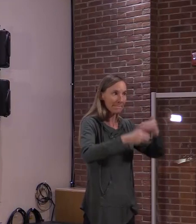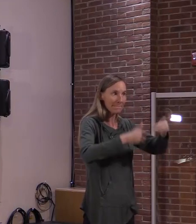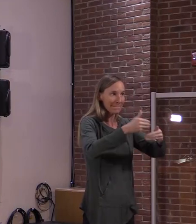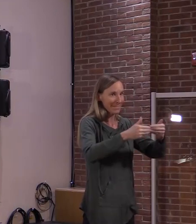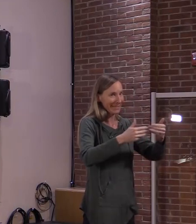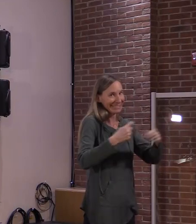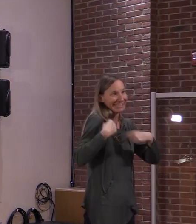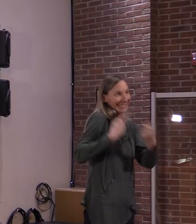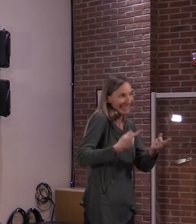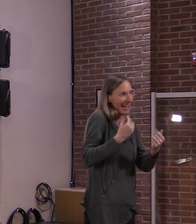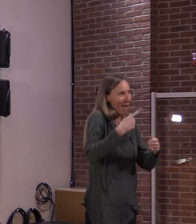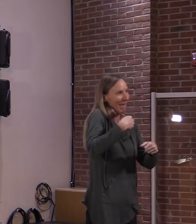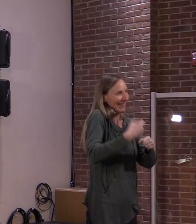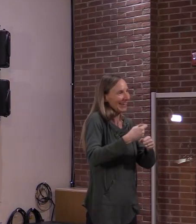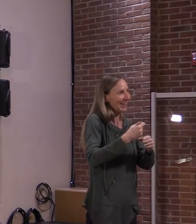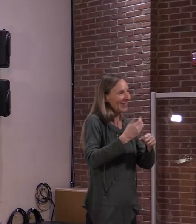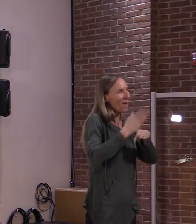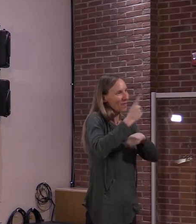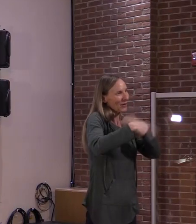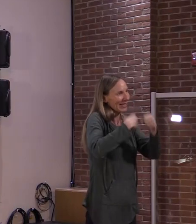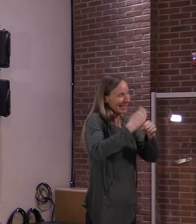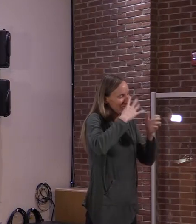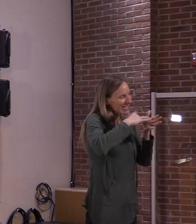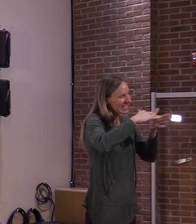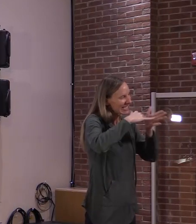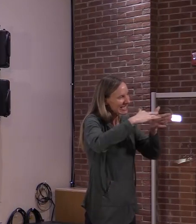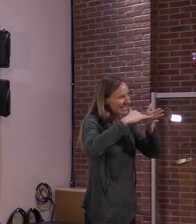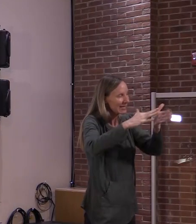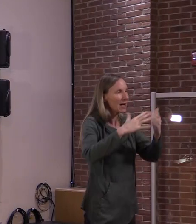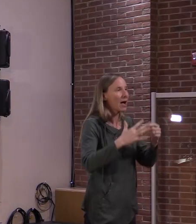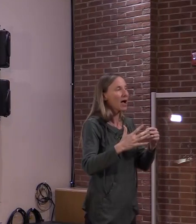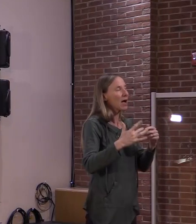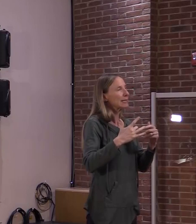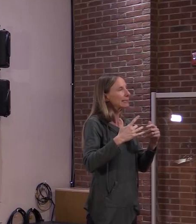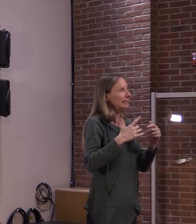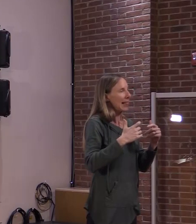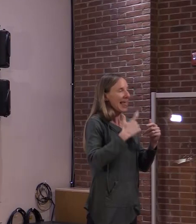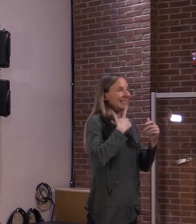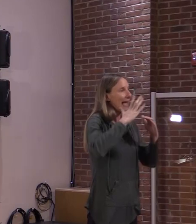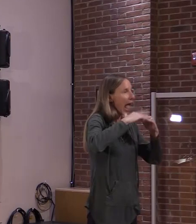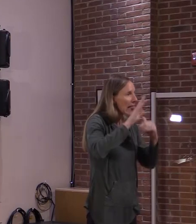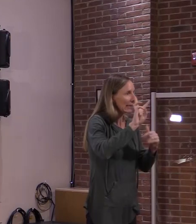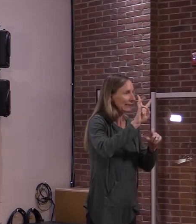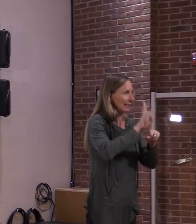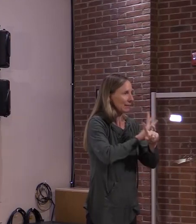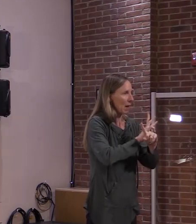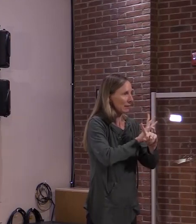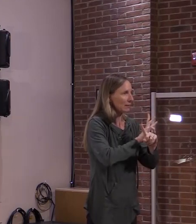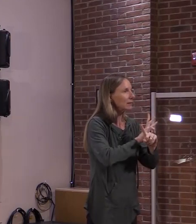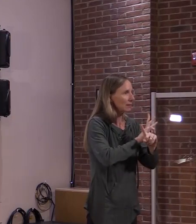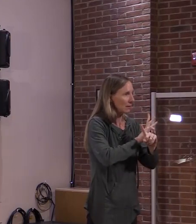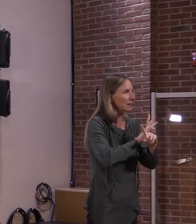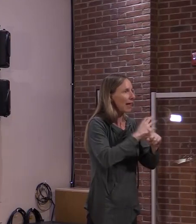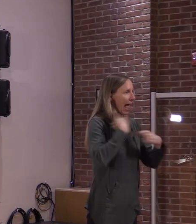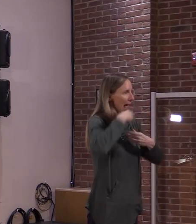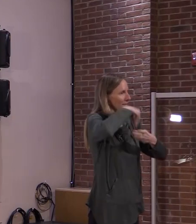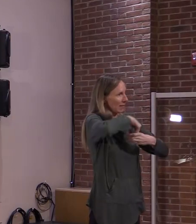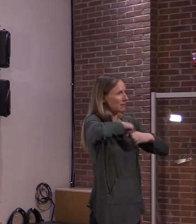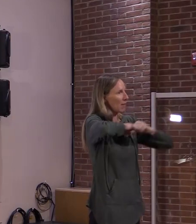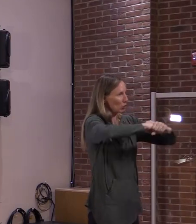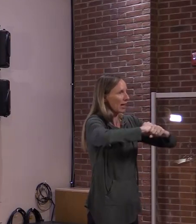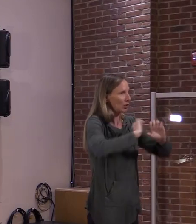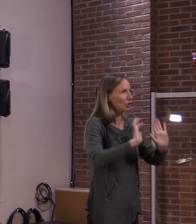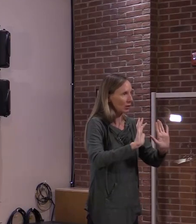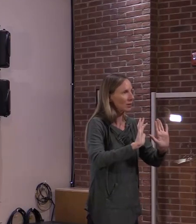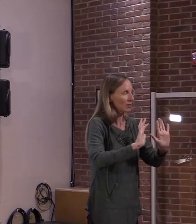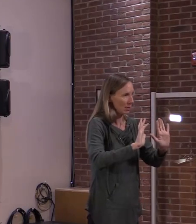pandemic began so long ago. So 6 months is really the minimum, and people are very comfortable